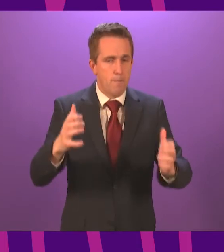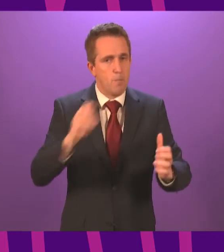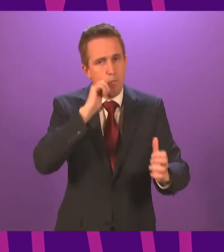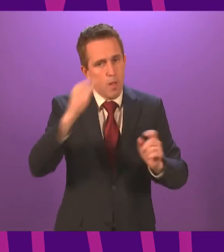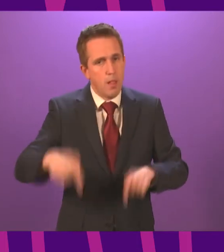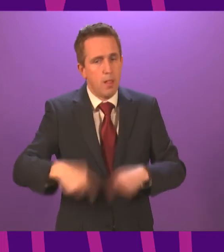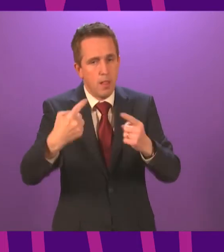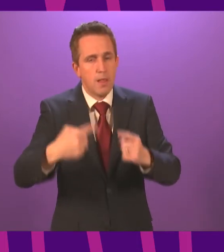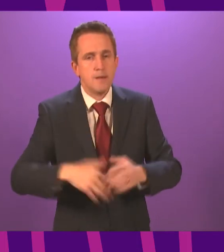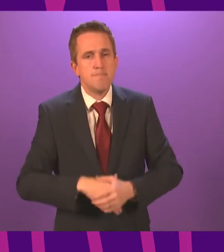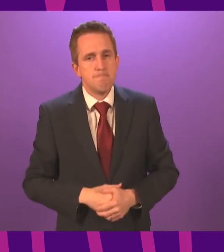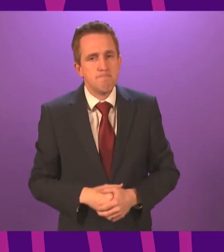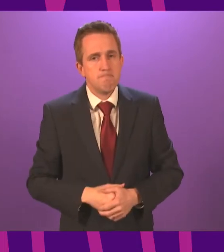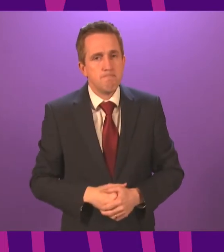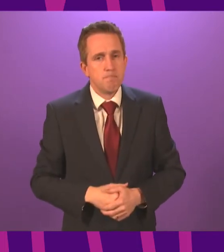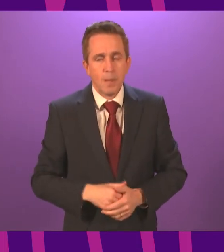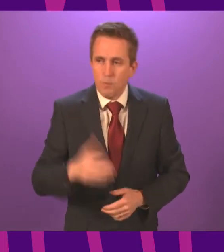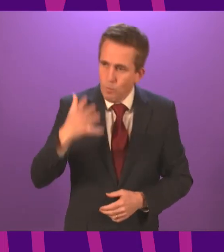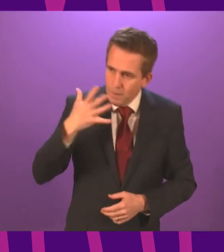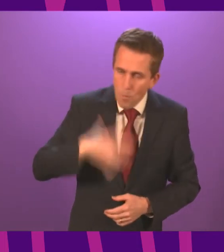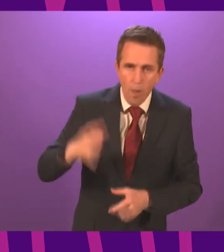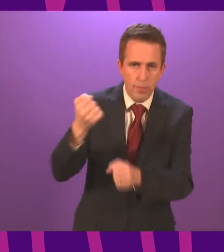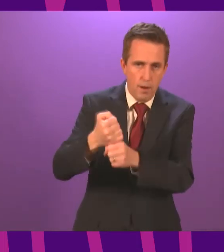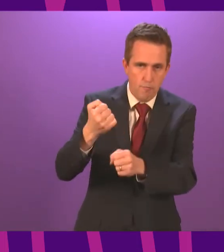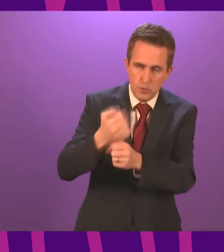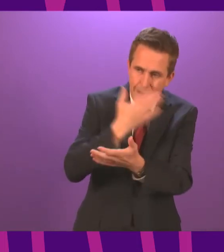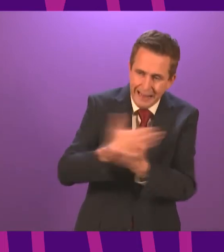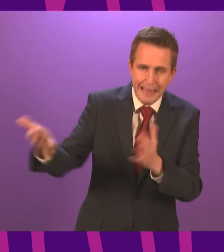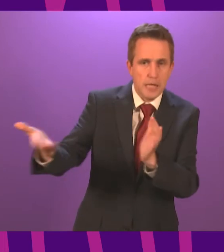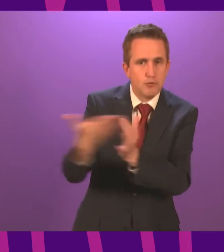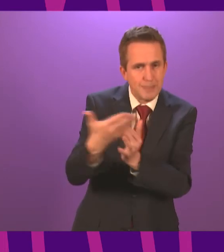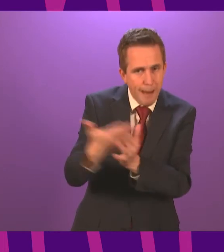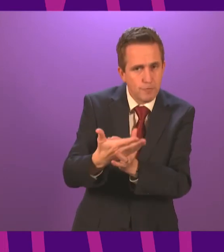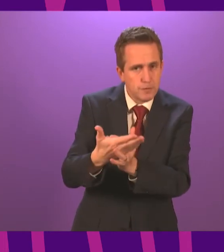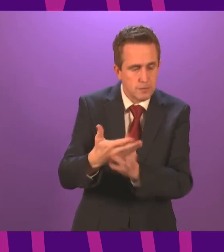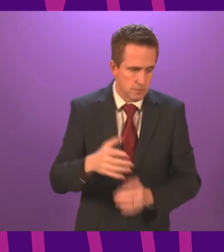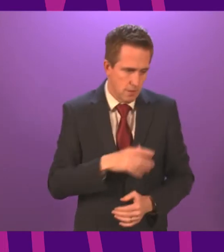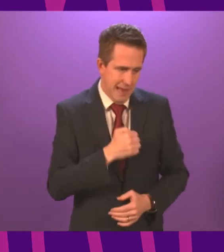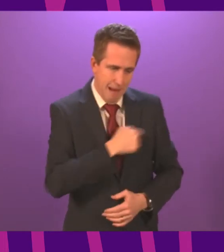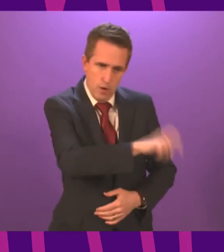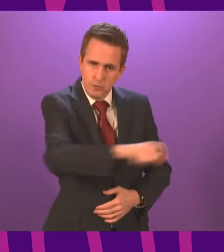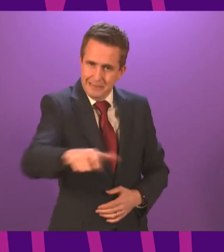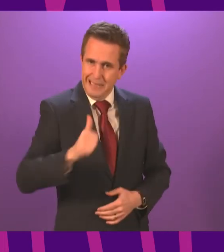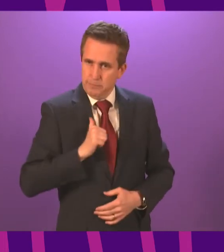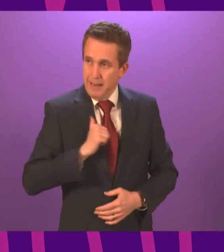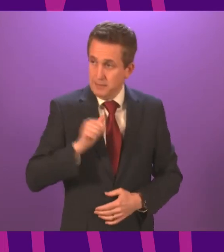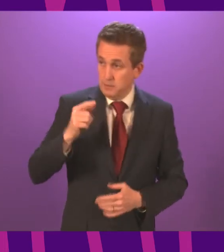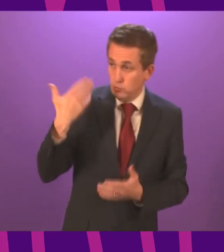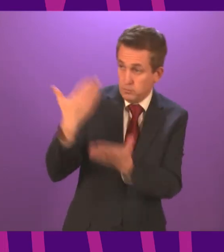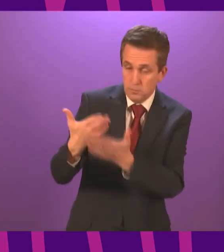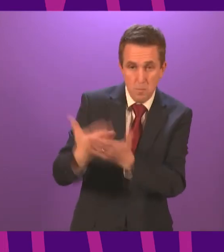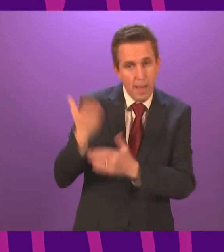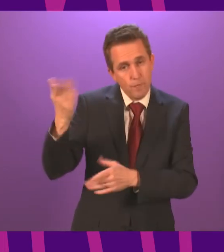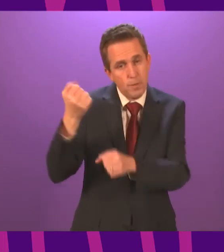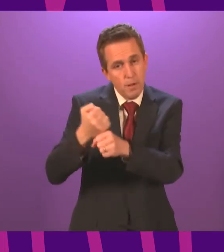saying this: we will not stop seeking transparency and clarity on behalf of our constituents who deserve